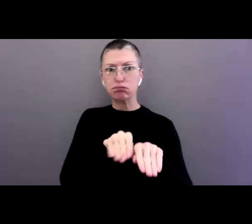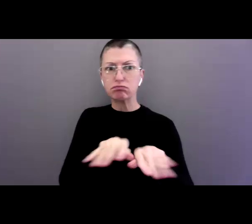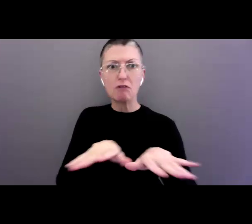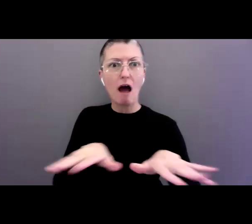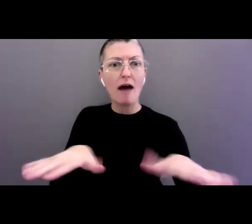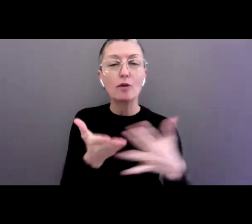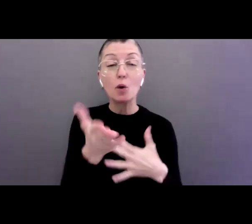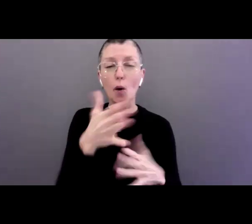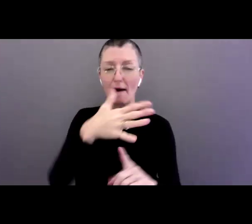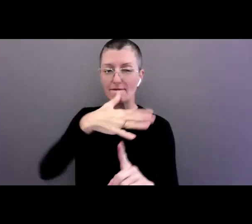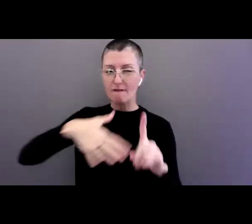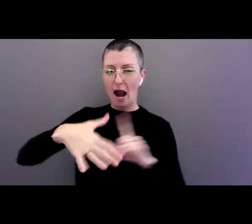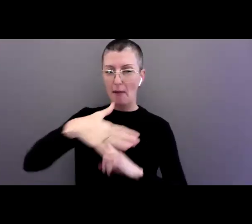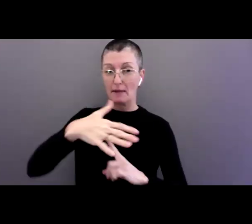exists,